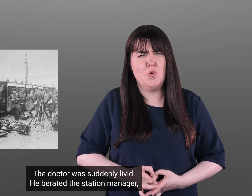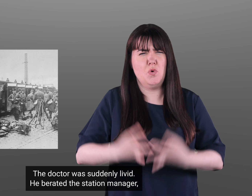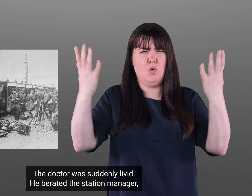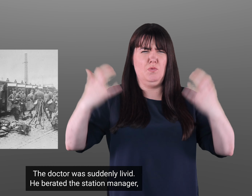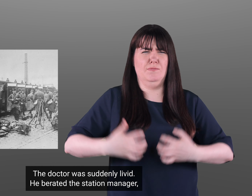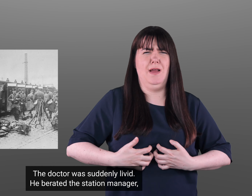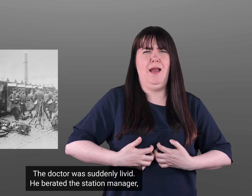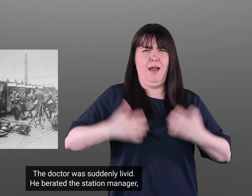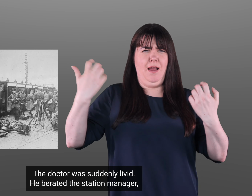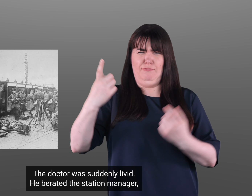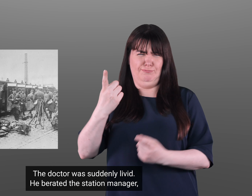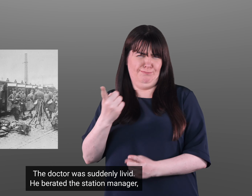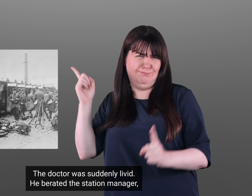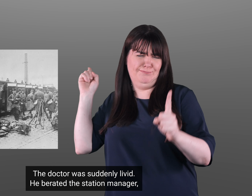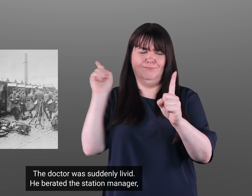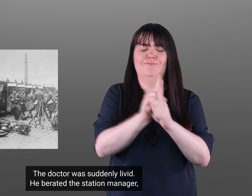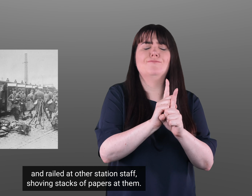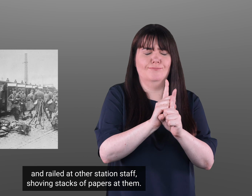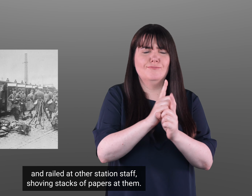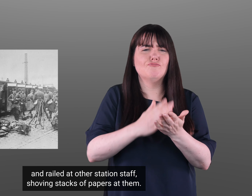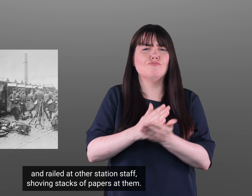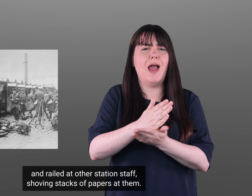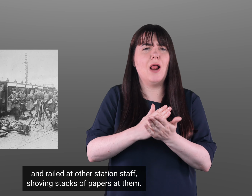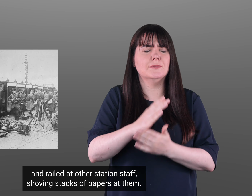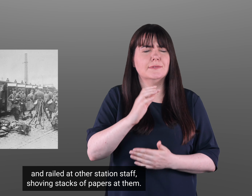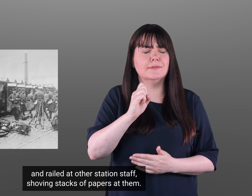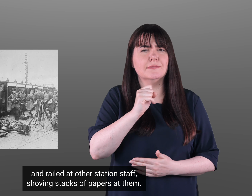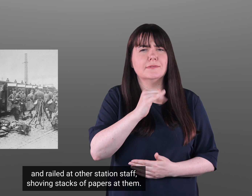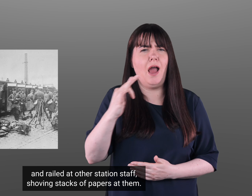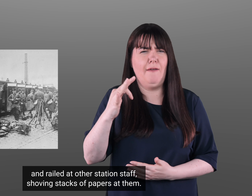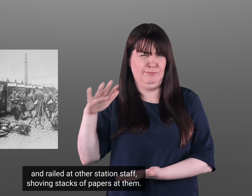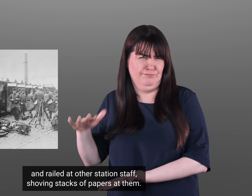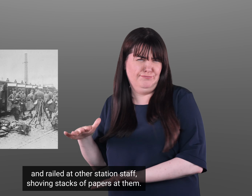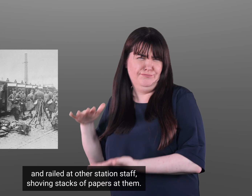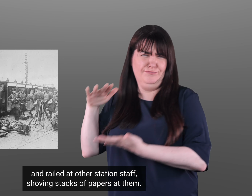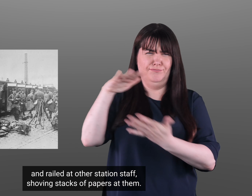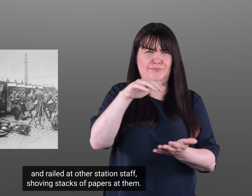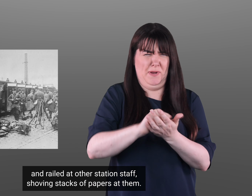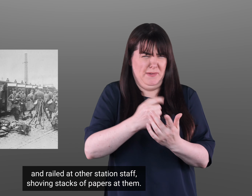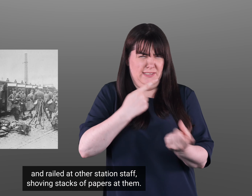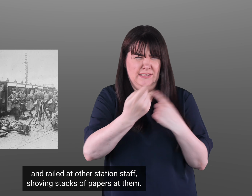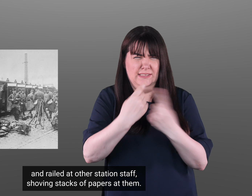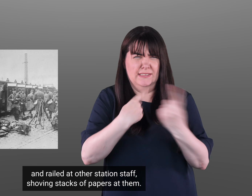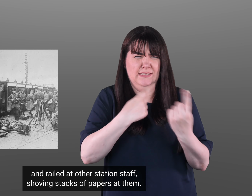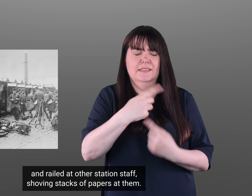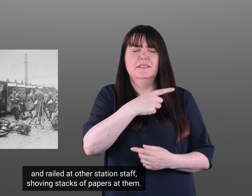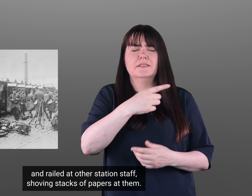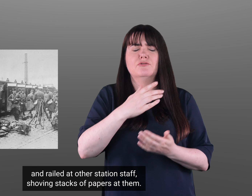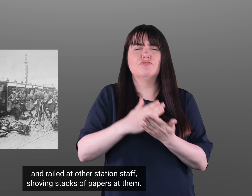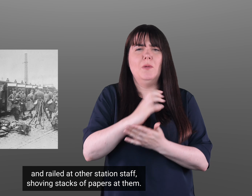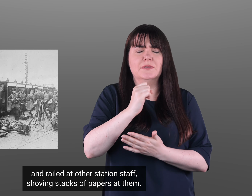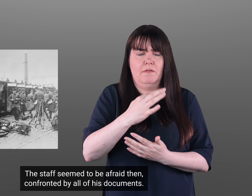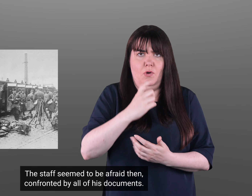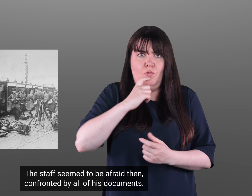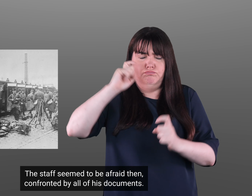the station manager and railed at other station staff, shoving stacks of papers at them. The staff seemed to be afraid then, confronted